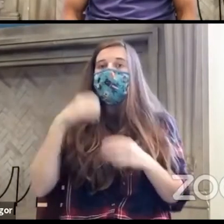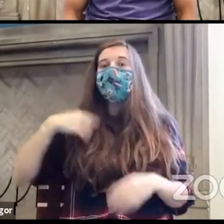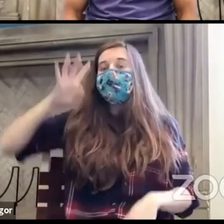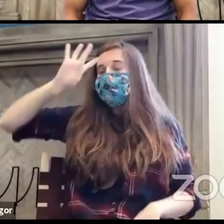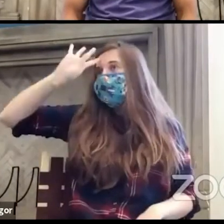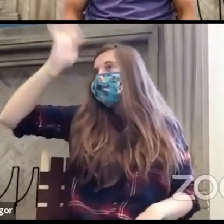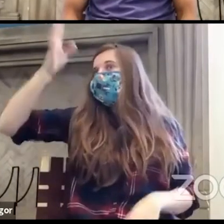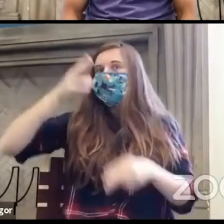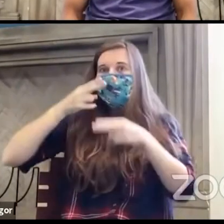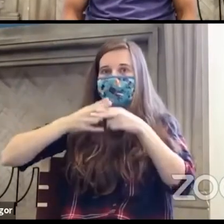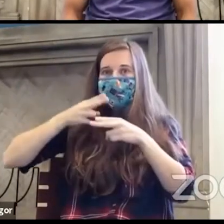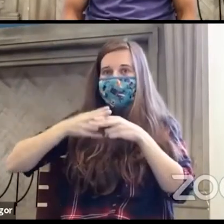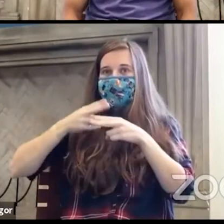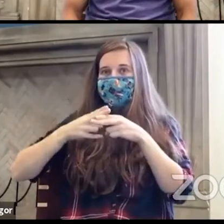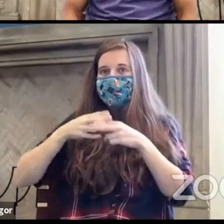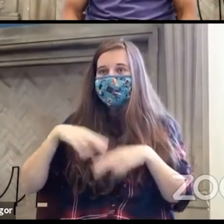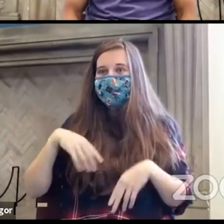So I had created